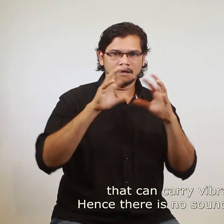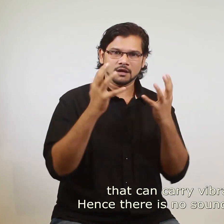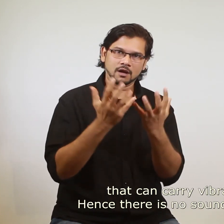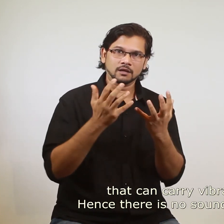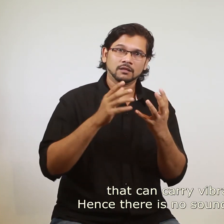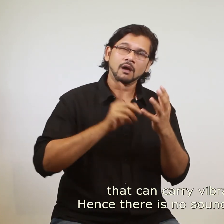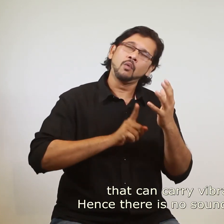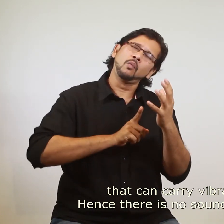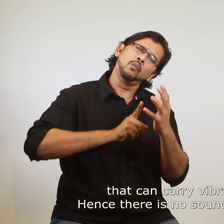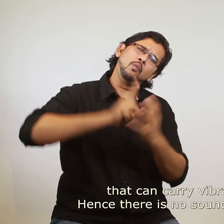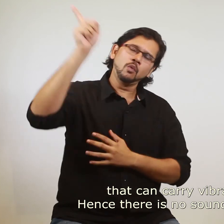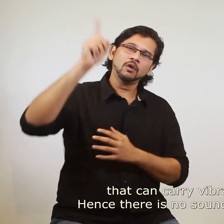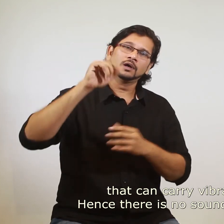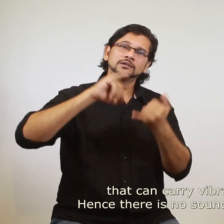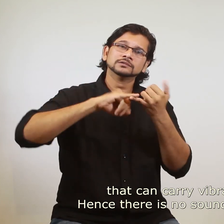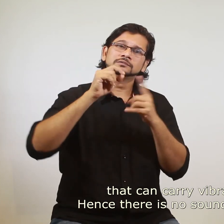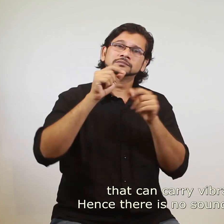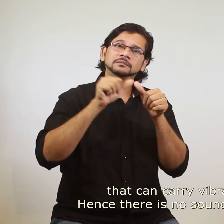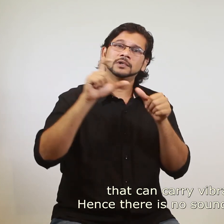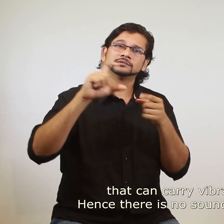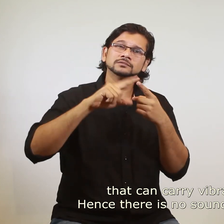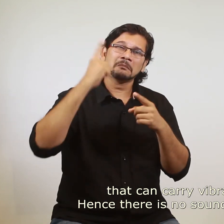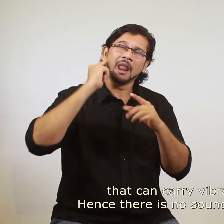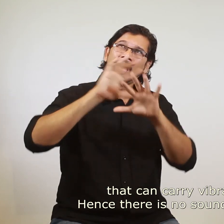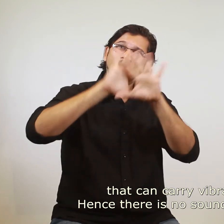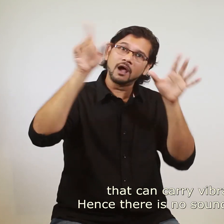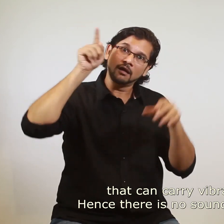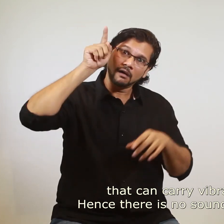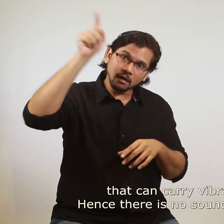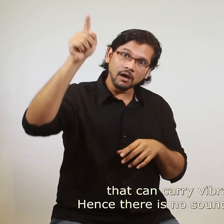that can carry vibrations. Hence, there is no sound in space.